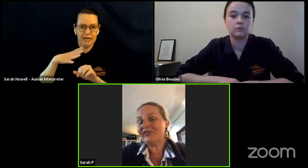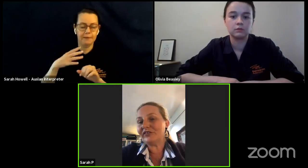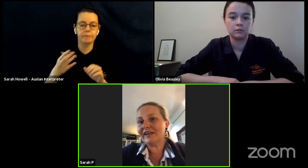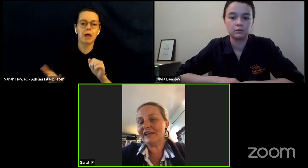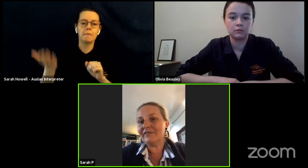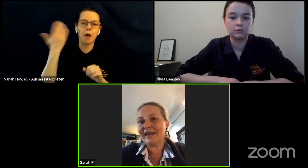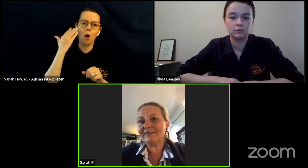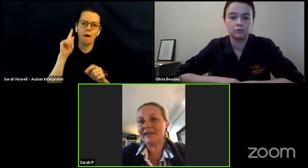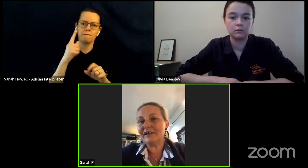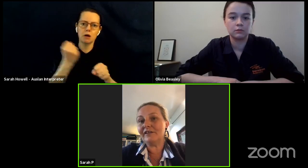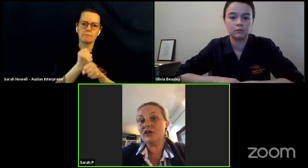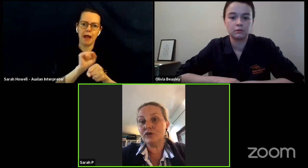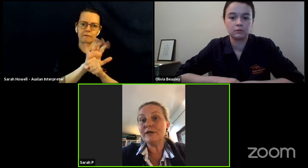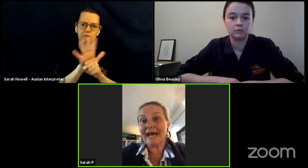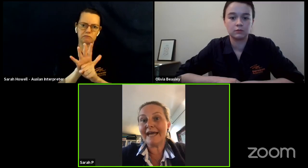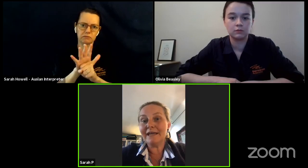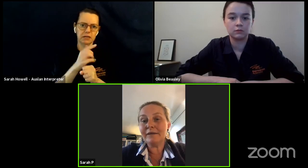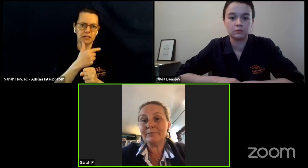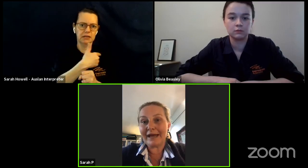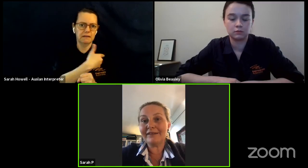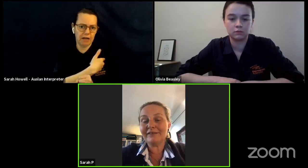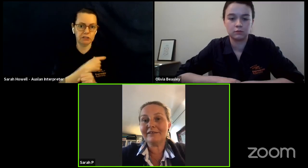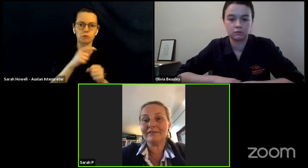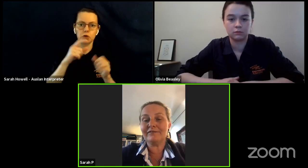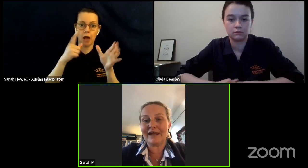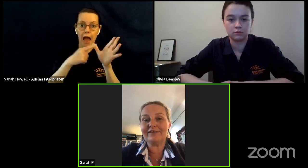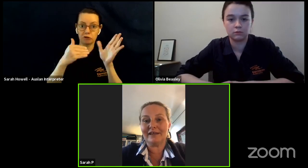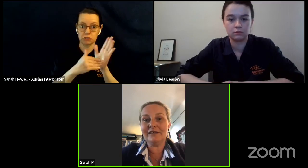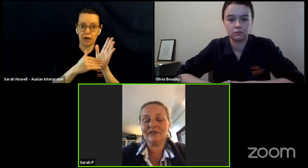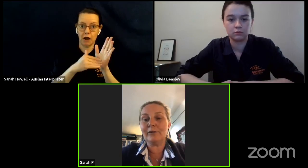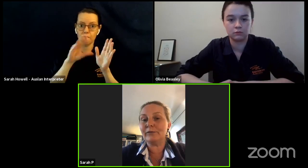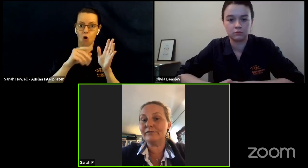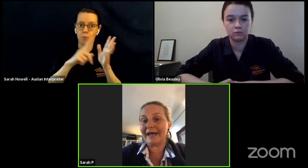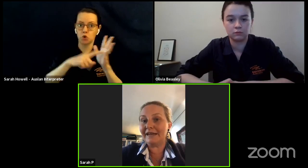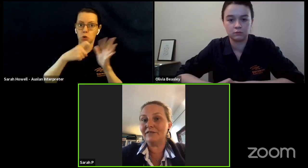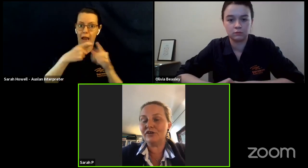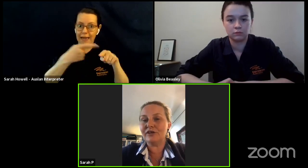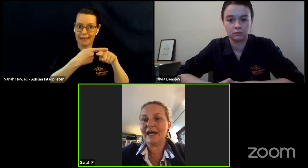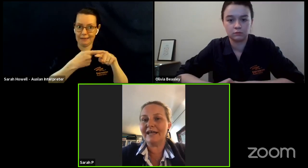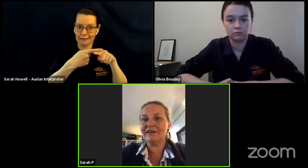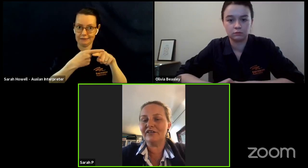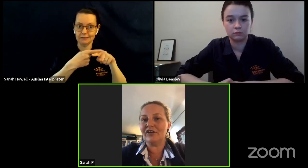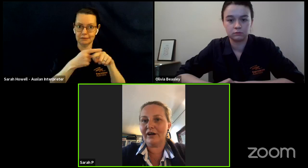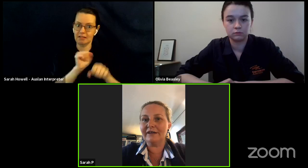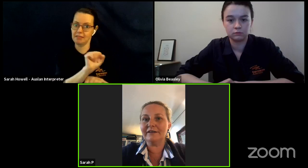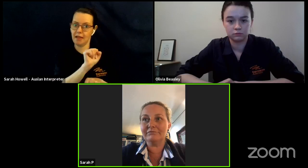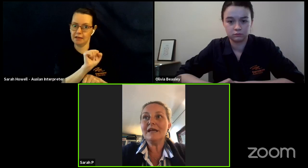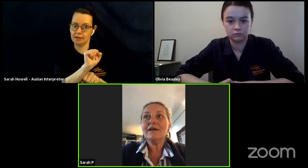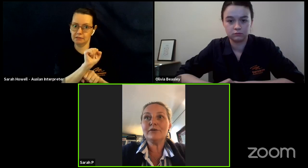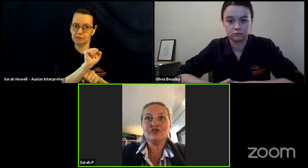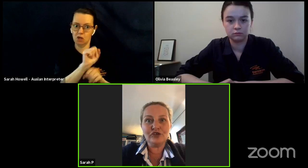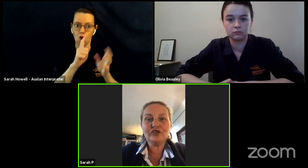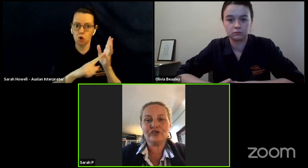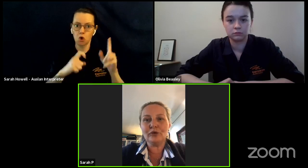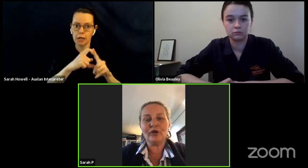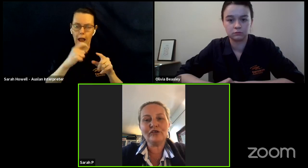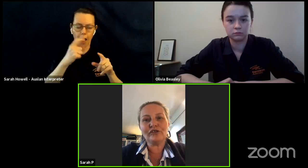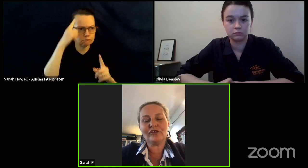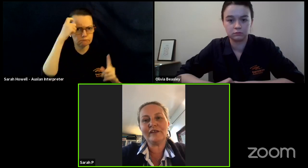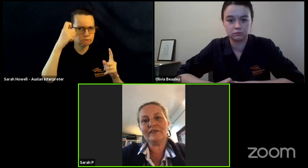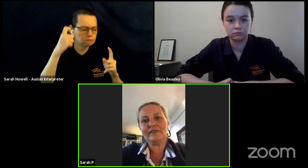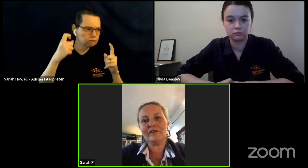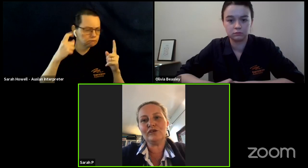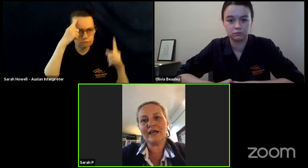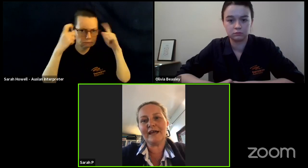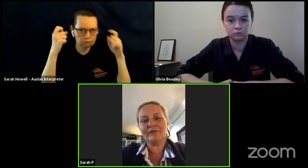and the AstraZeneca vaccine is a UK-based vaccine, so it was made in the UK and designed and produced and all those